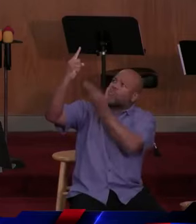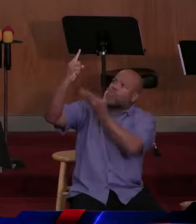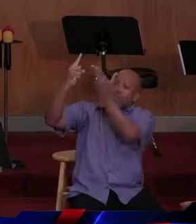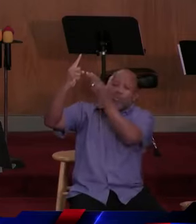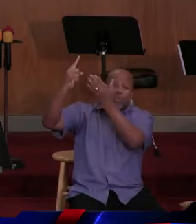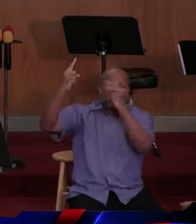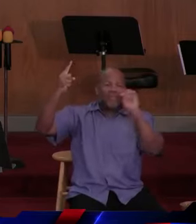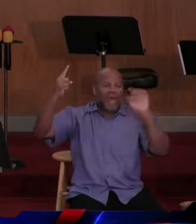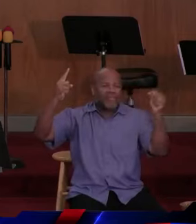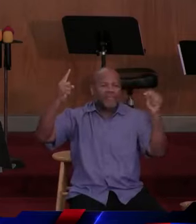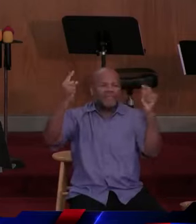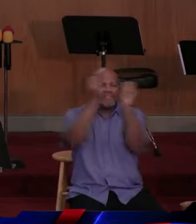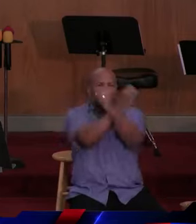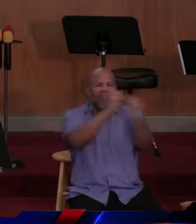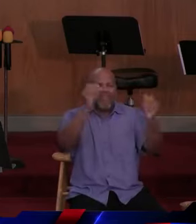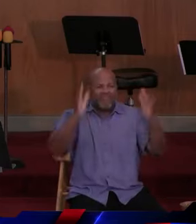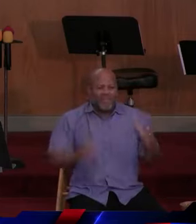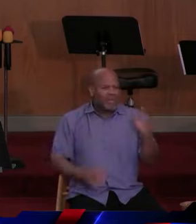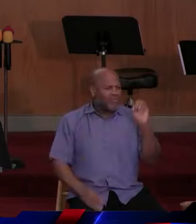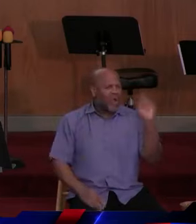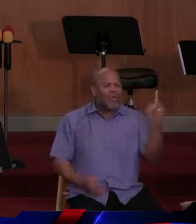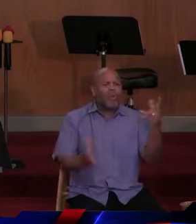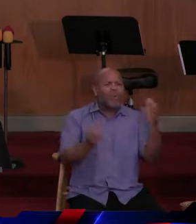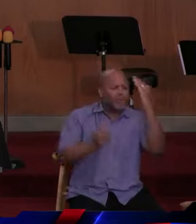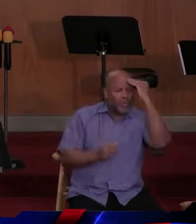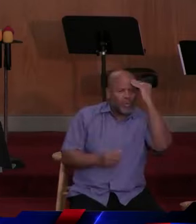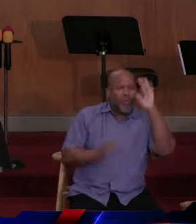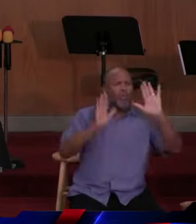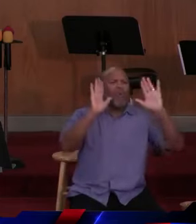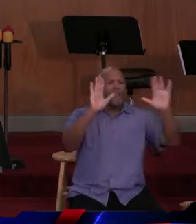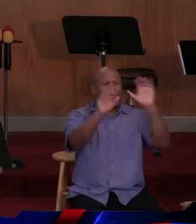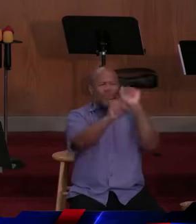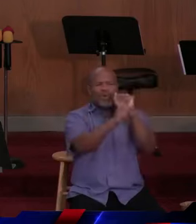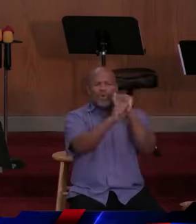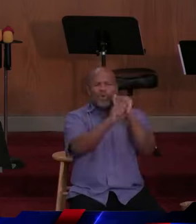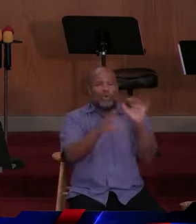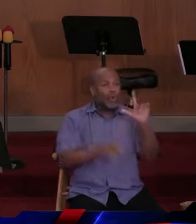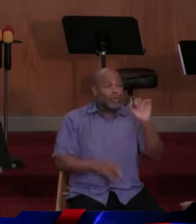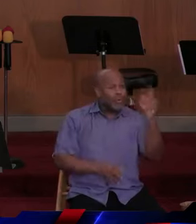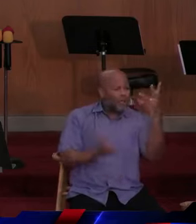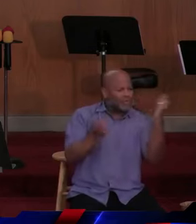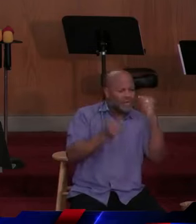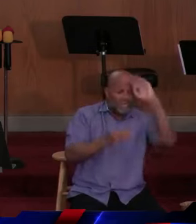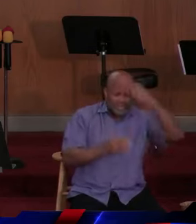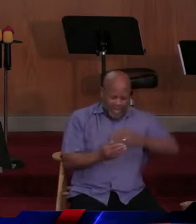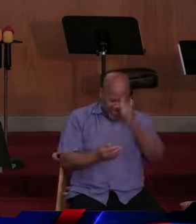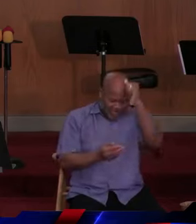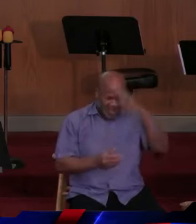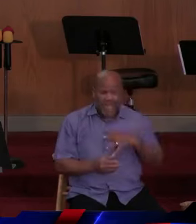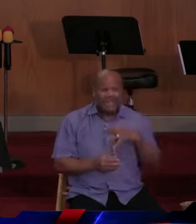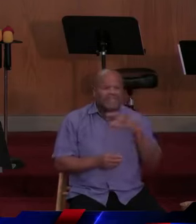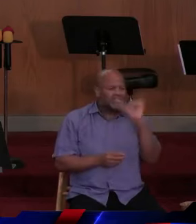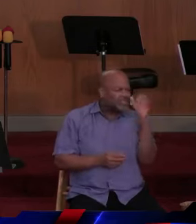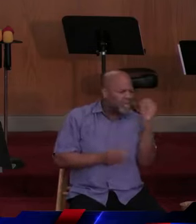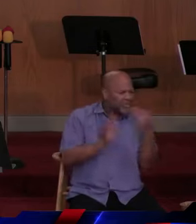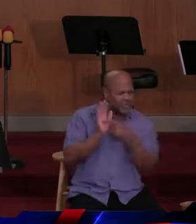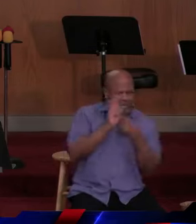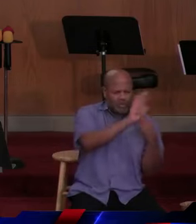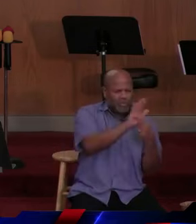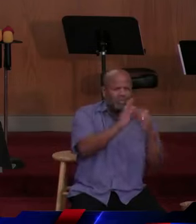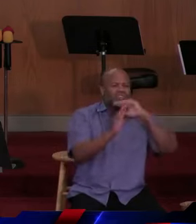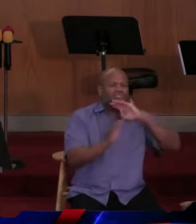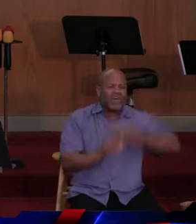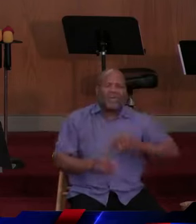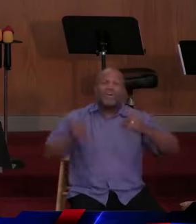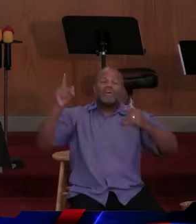In Matthew, he's the Messiah. Mark wants you to know he's a wonder worker. Luke wants you to know he's the Son of Man. John shows you he's the Son